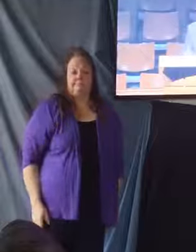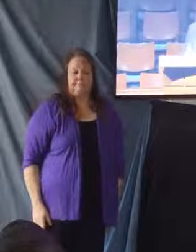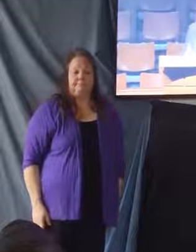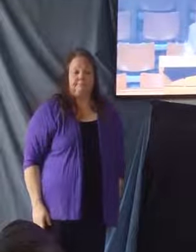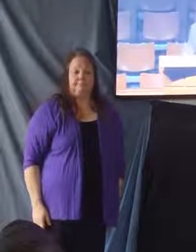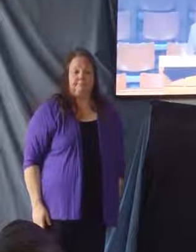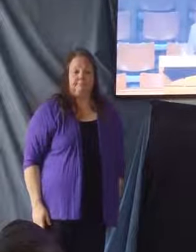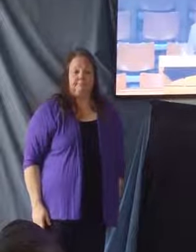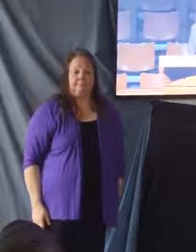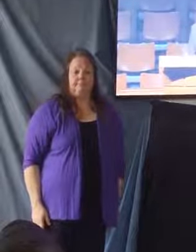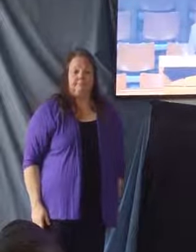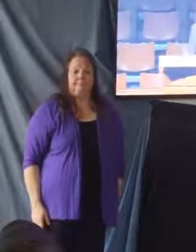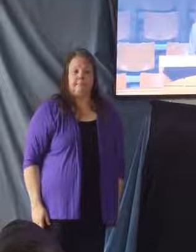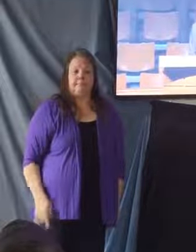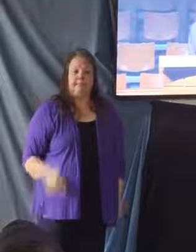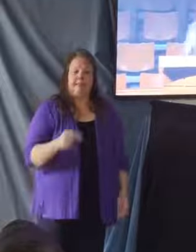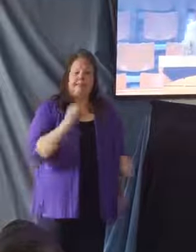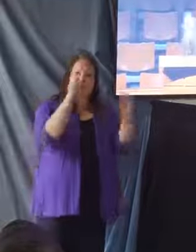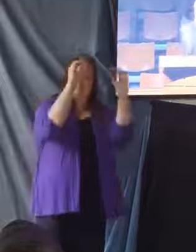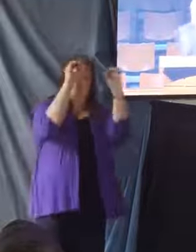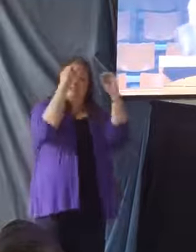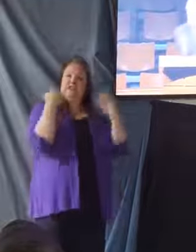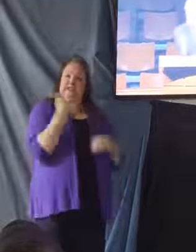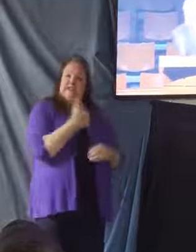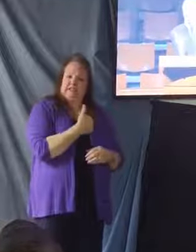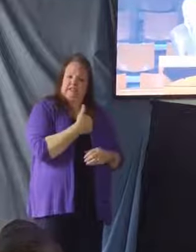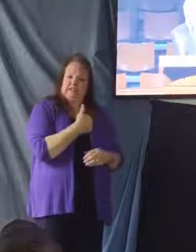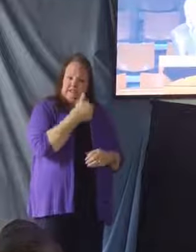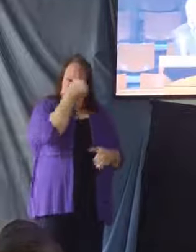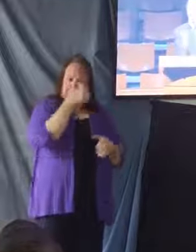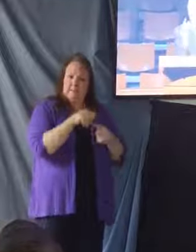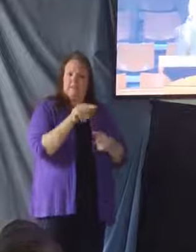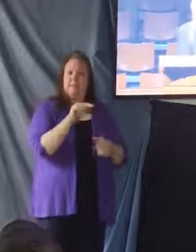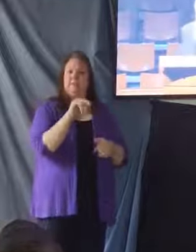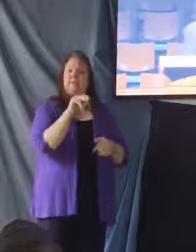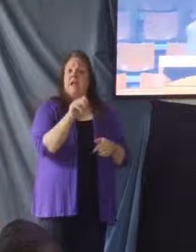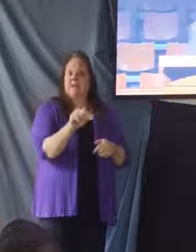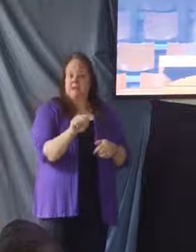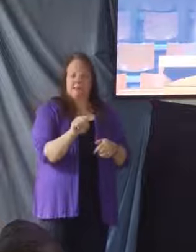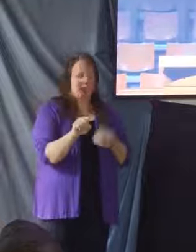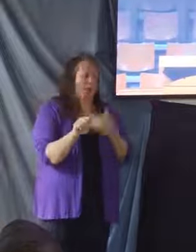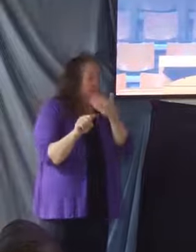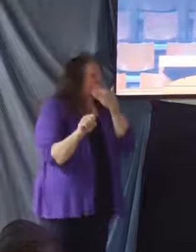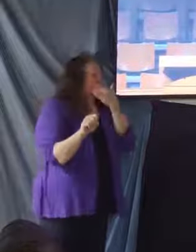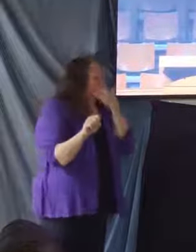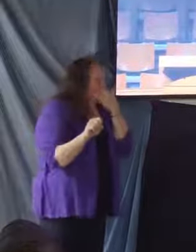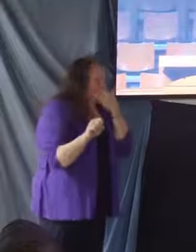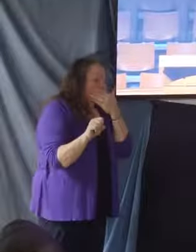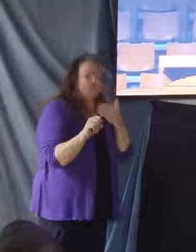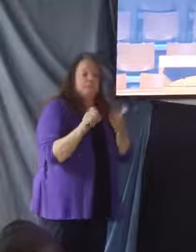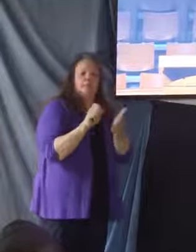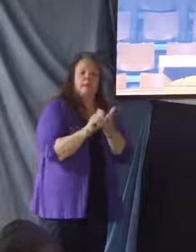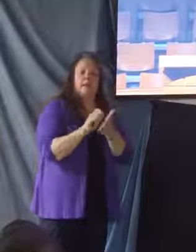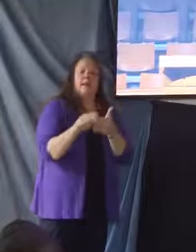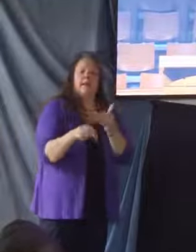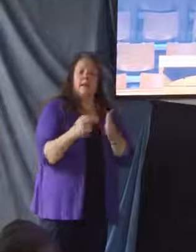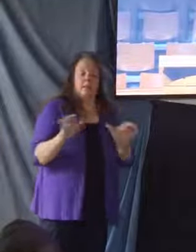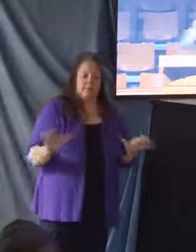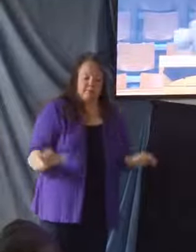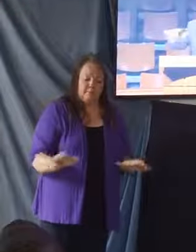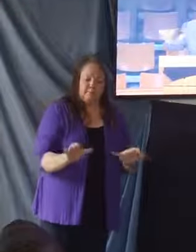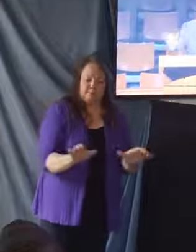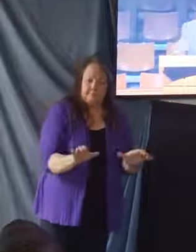It is instructing us. So remember Titus, Paul had been writing to Titus about conduct.